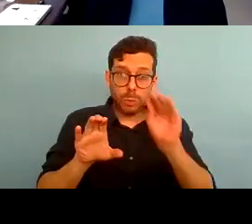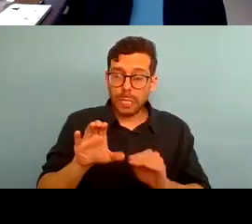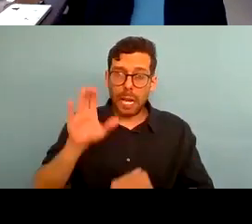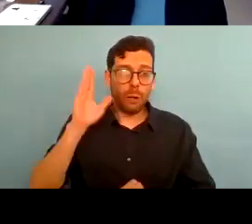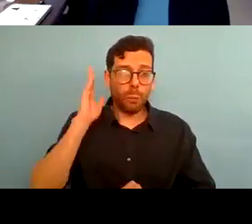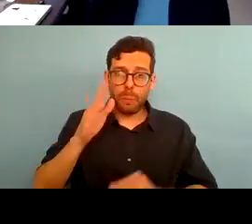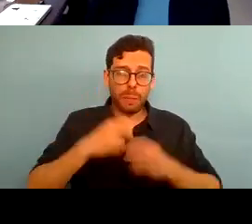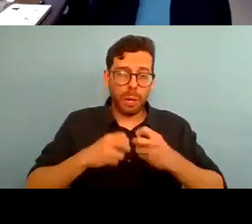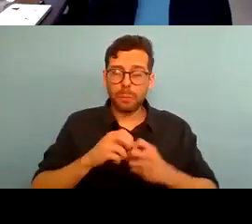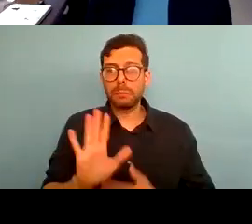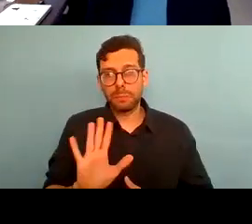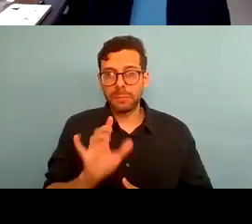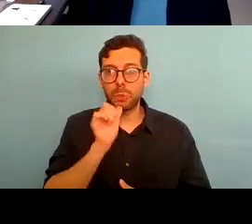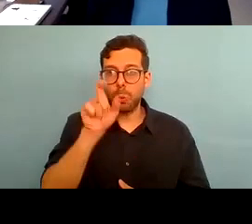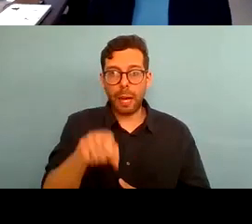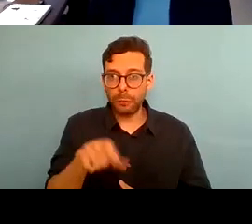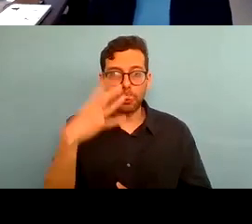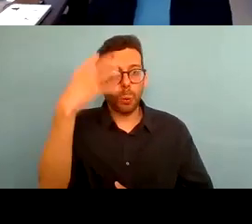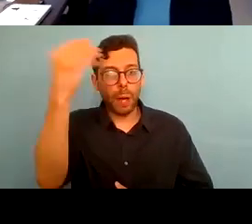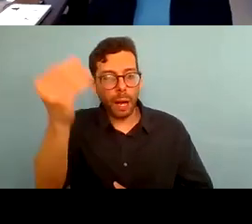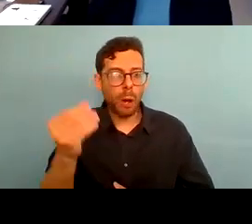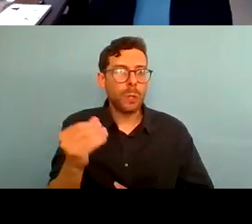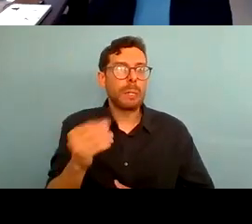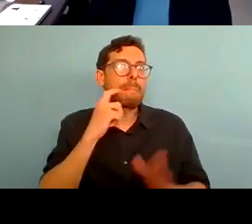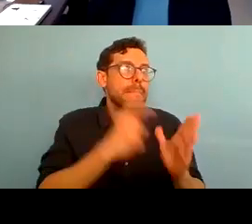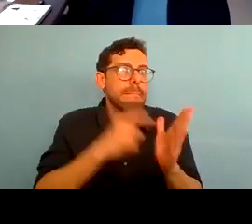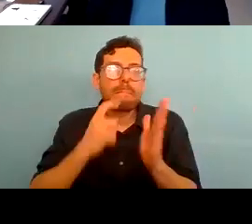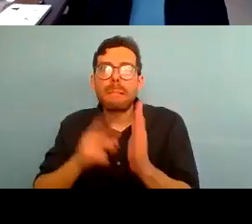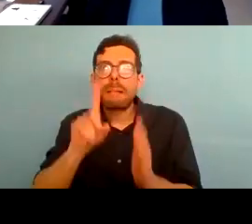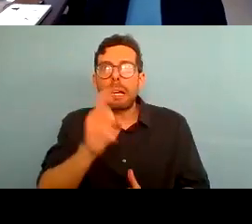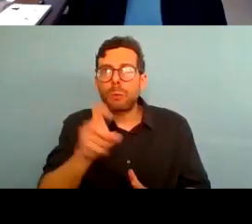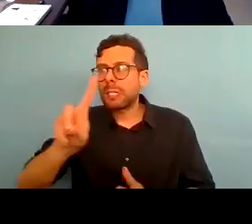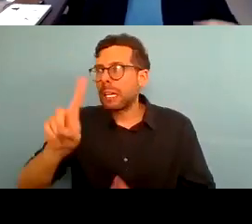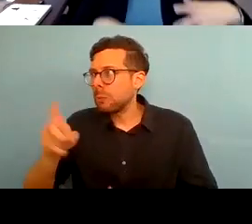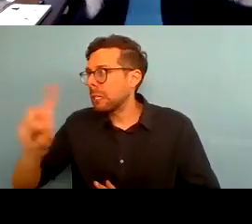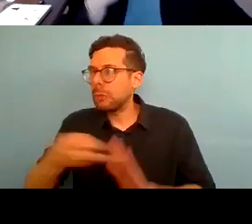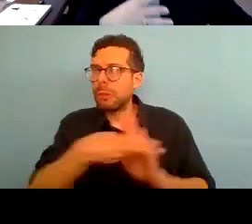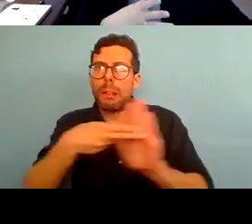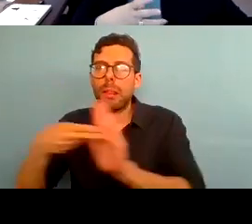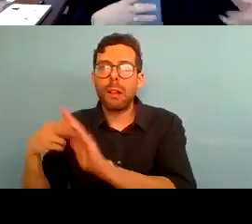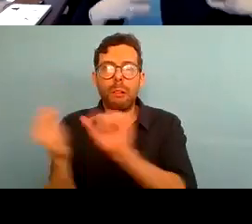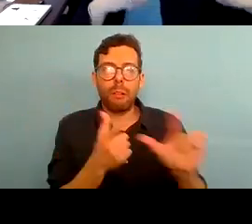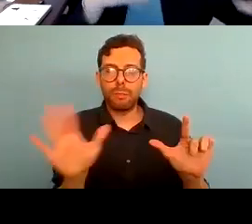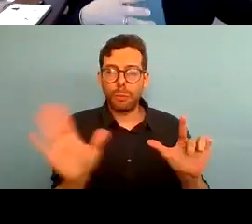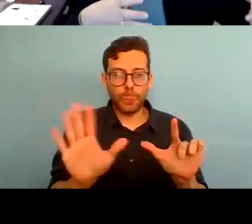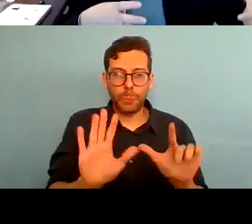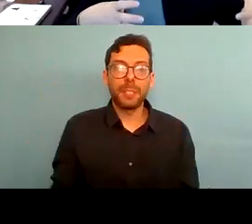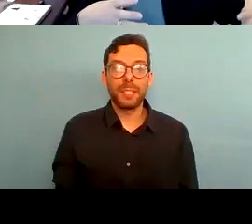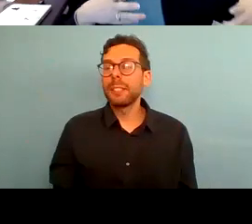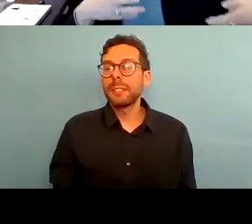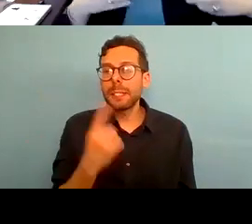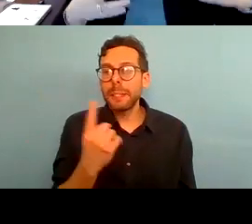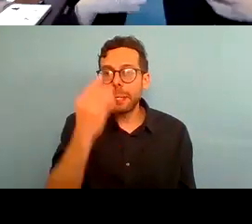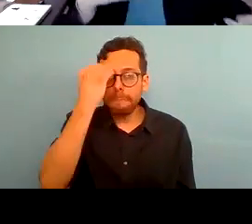diagnose everybody that you see, but certainly just little clues that you can think about. Okay. So, all right, you're asking your questions. Now you're looking